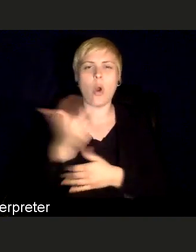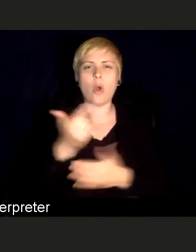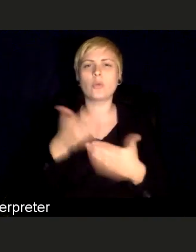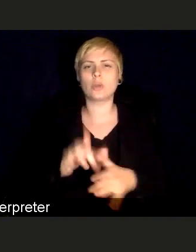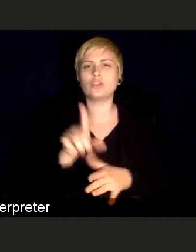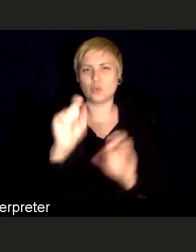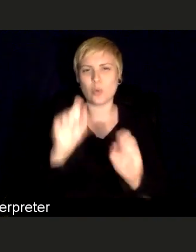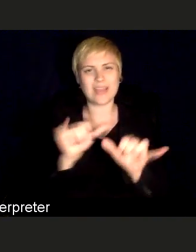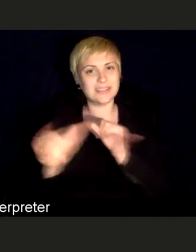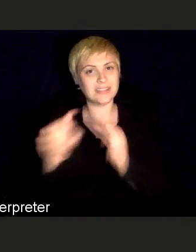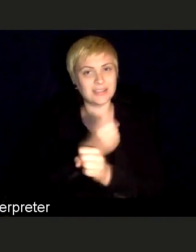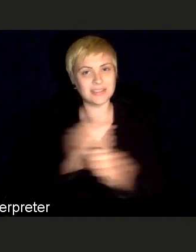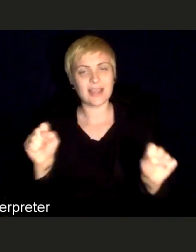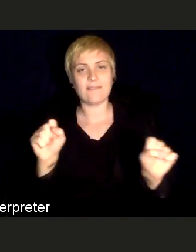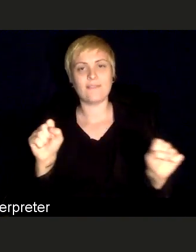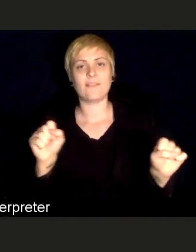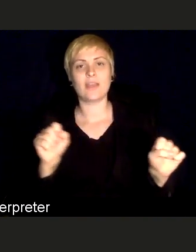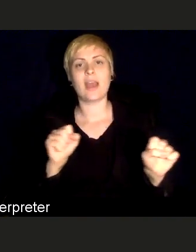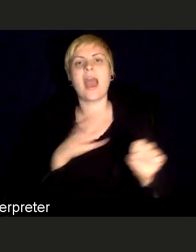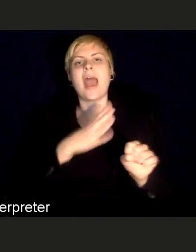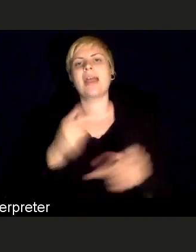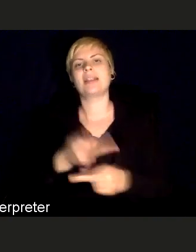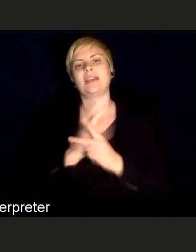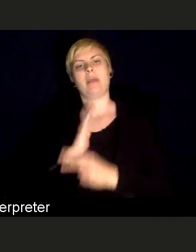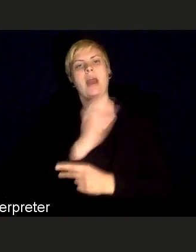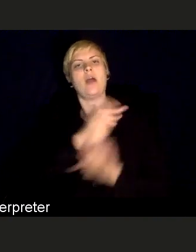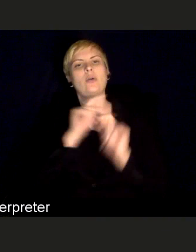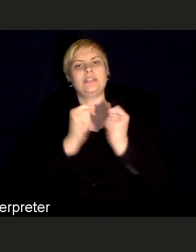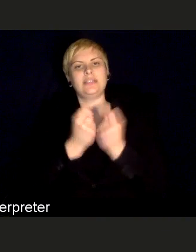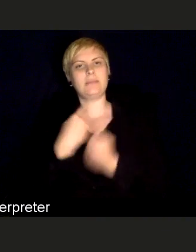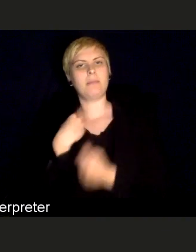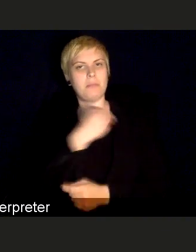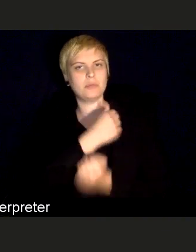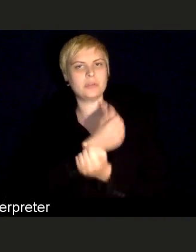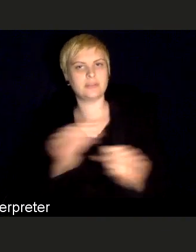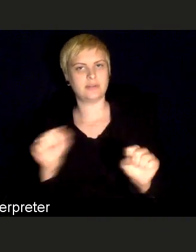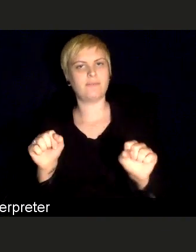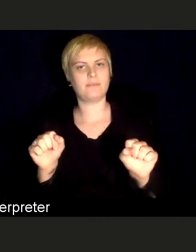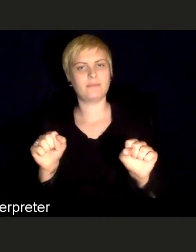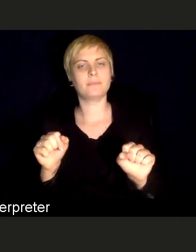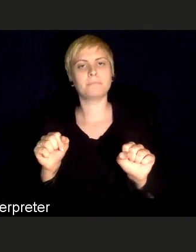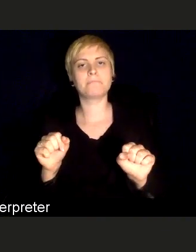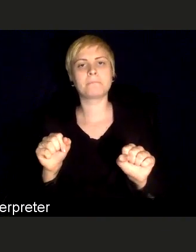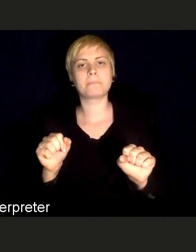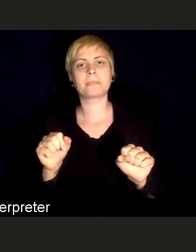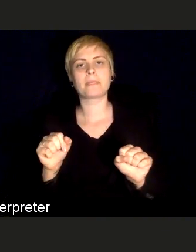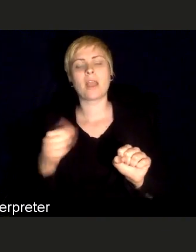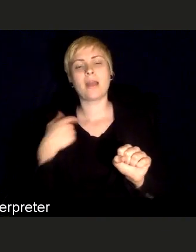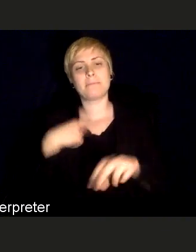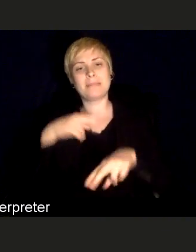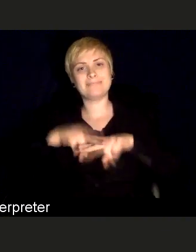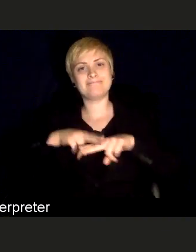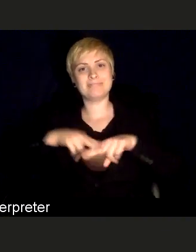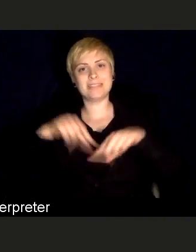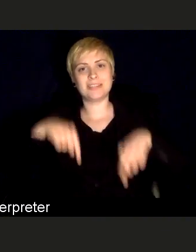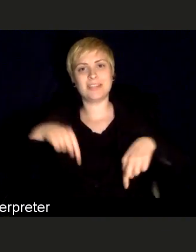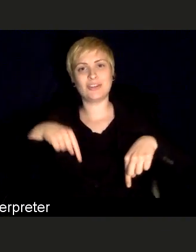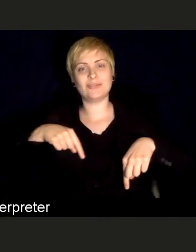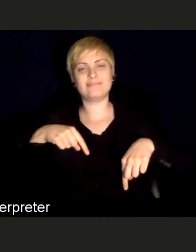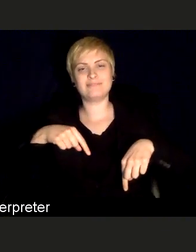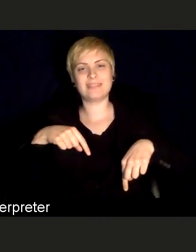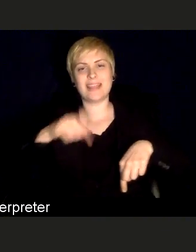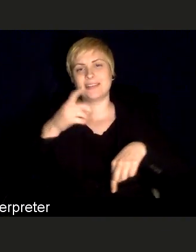stay safe and that you can keep our team members safe. As I sit here in the chair of Dr. Richard